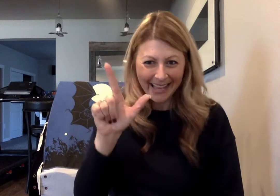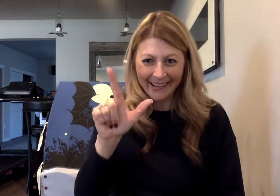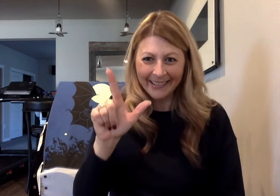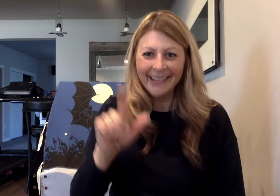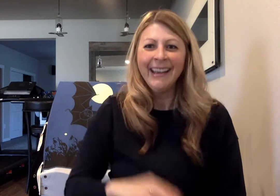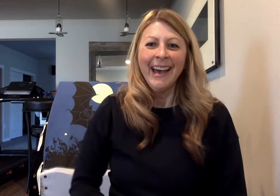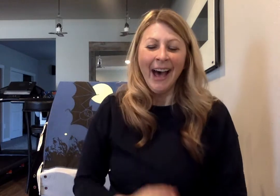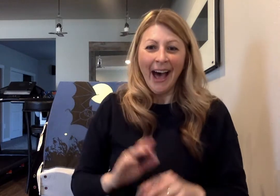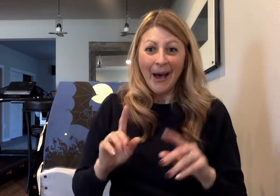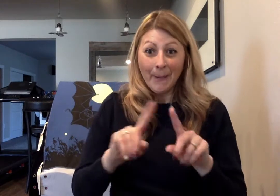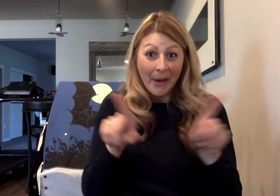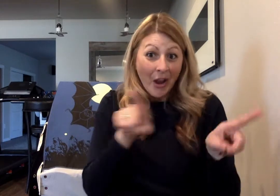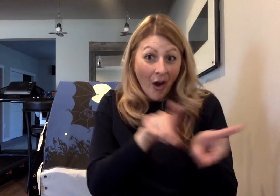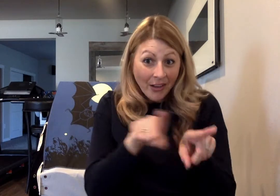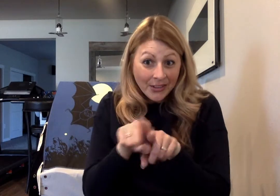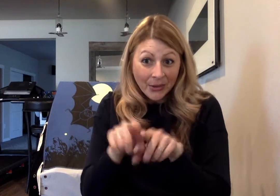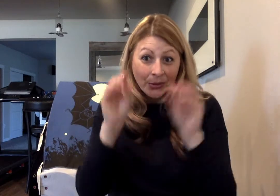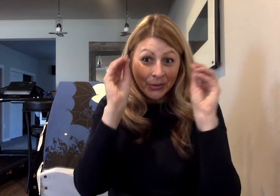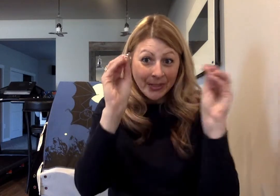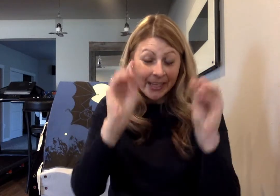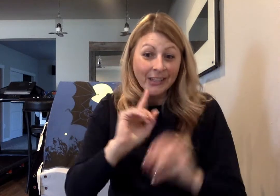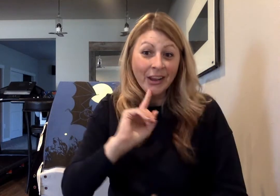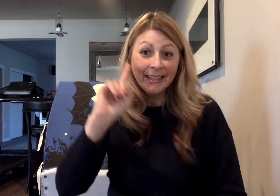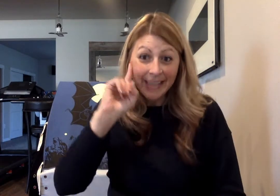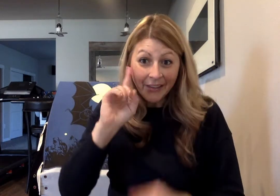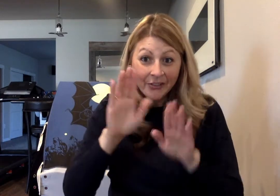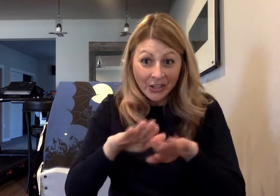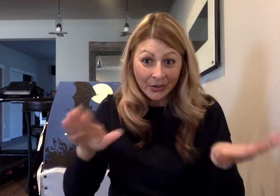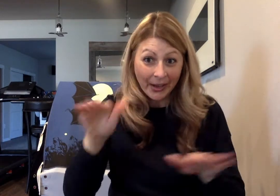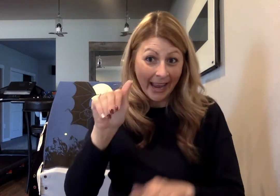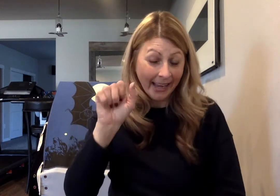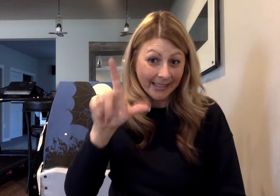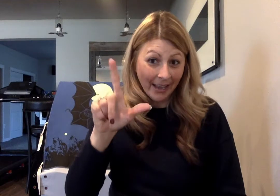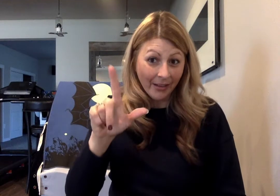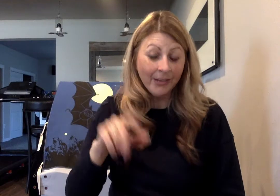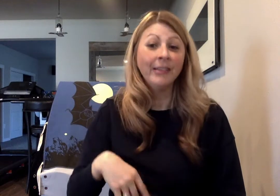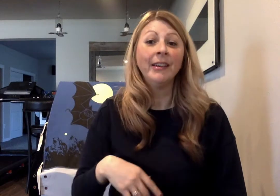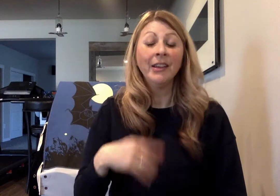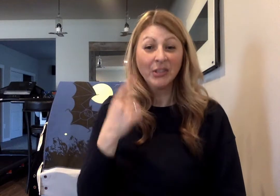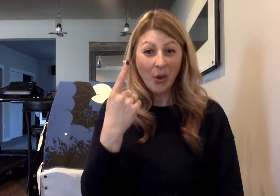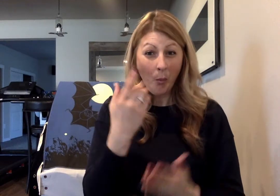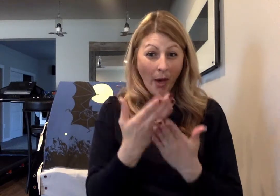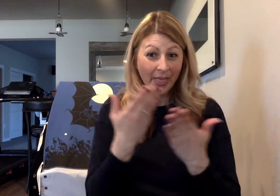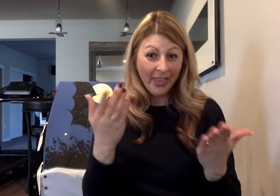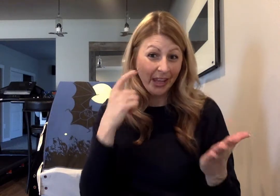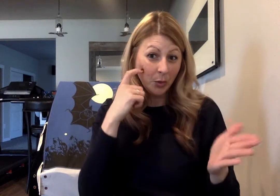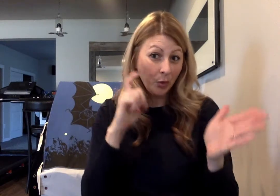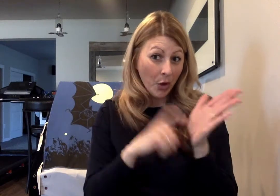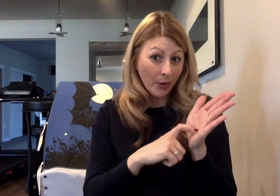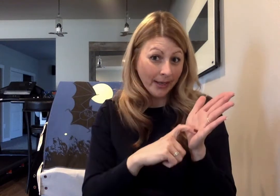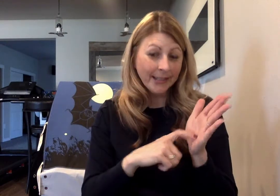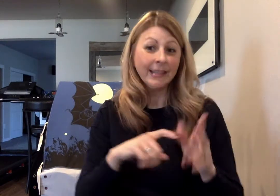ASL, but also to teach deaf children ASL. So one thing you will notice that